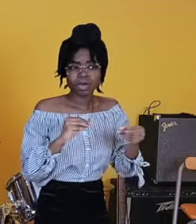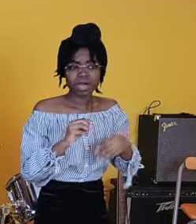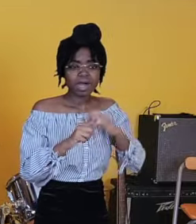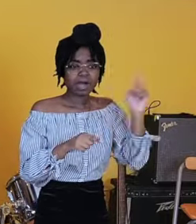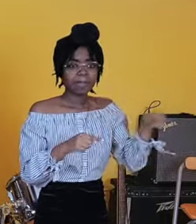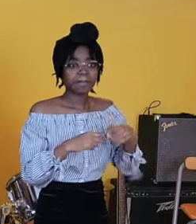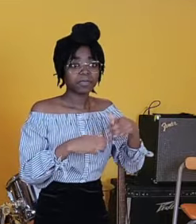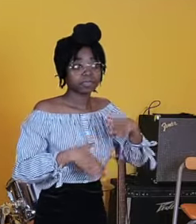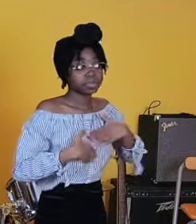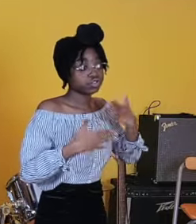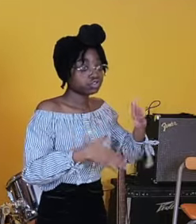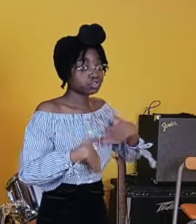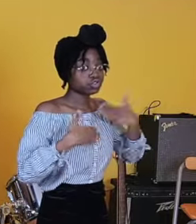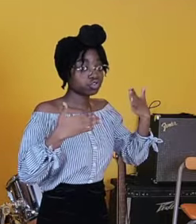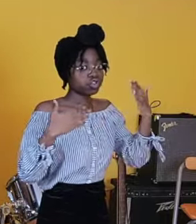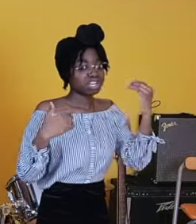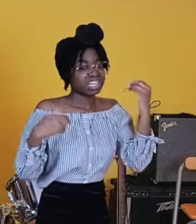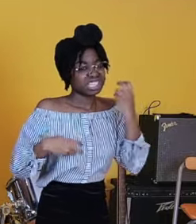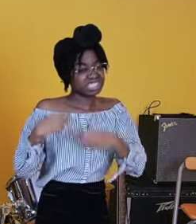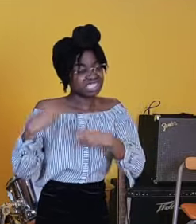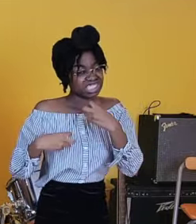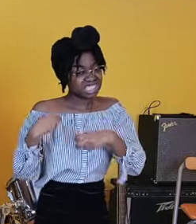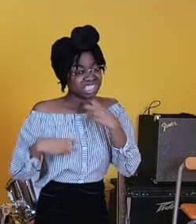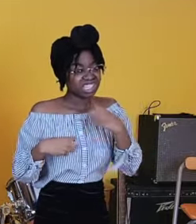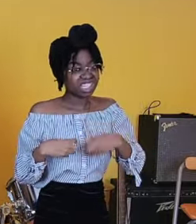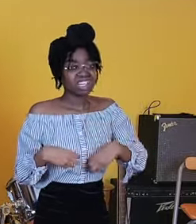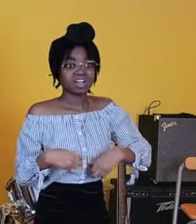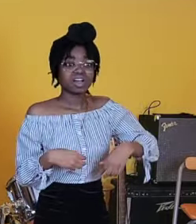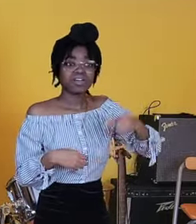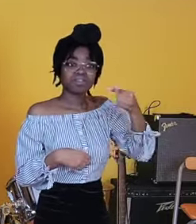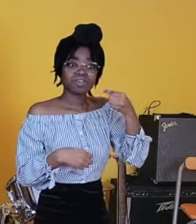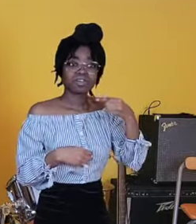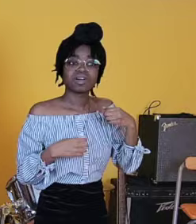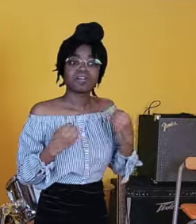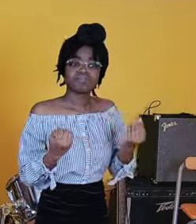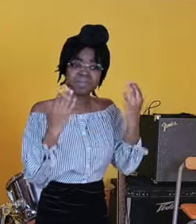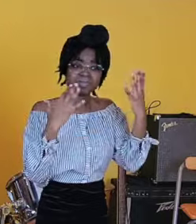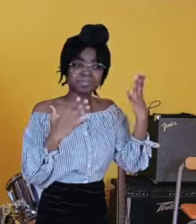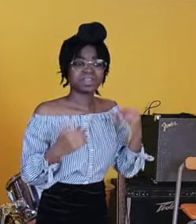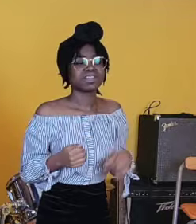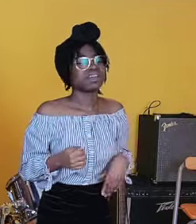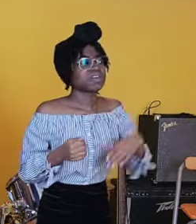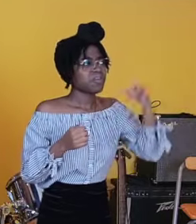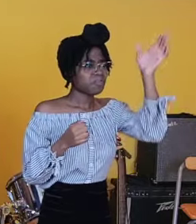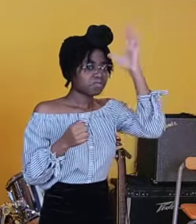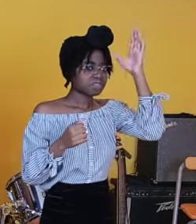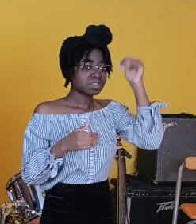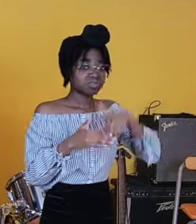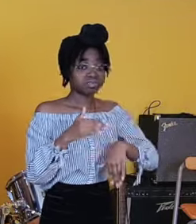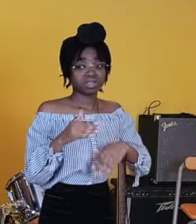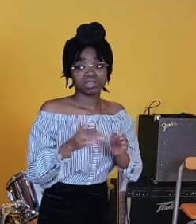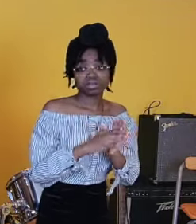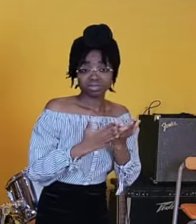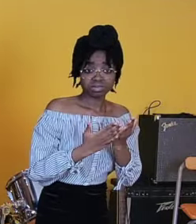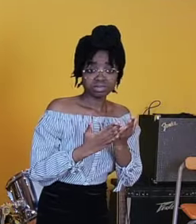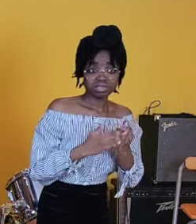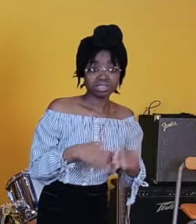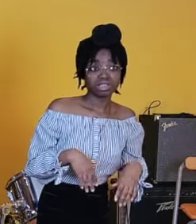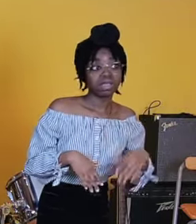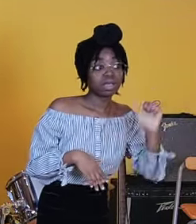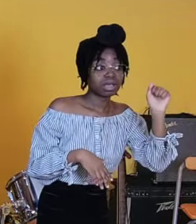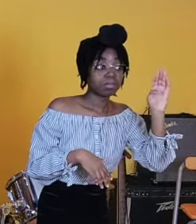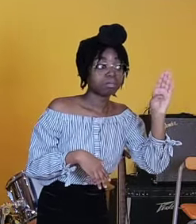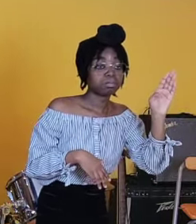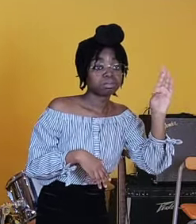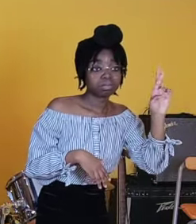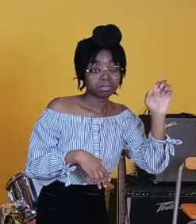of many godless biblical fathers. They have problems. Look at it. I mean, if you want to go through, Abraham had problems.